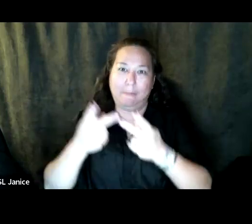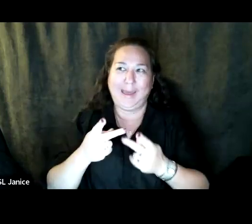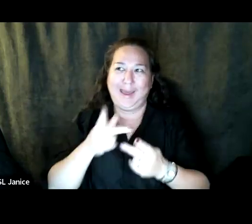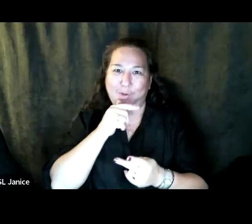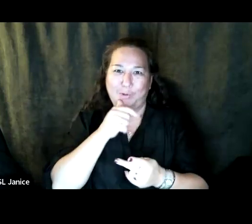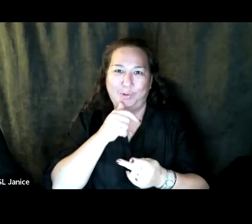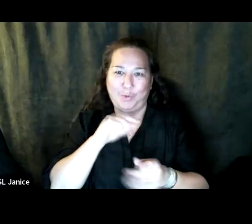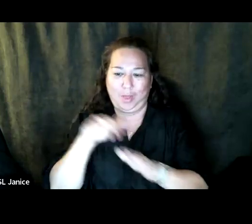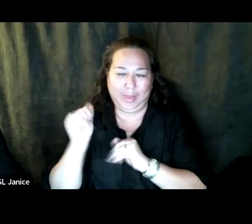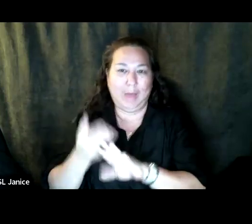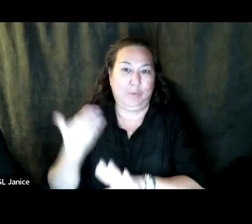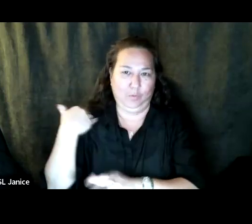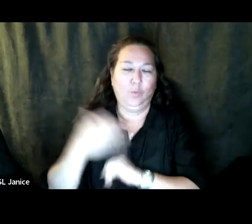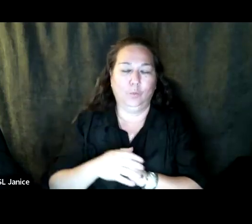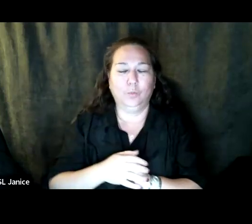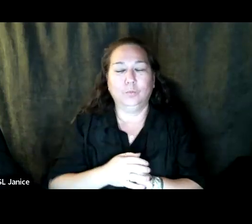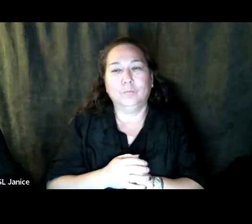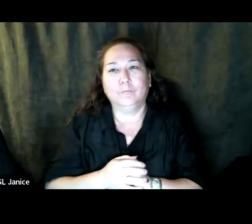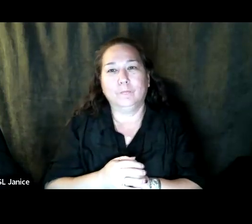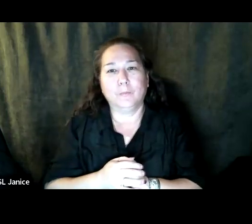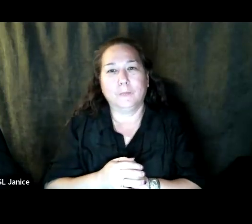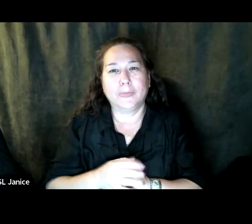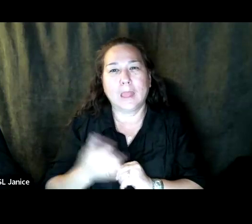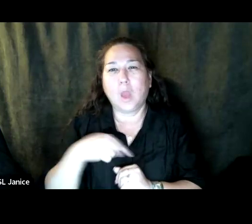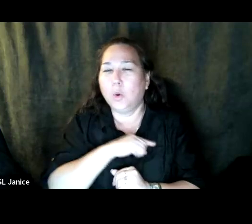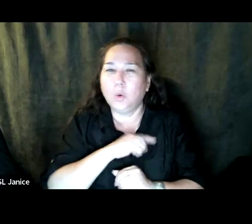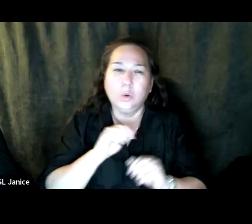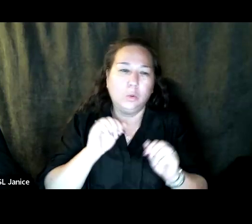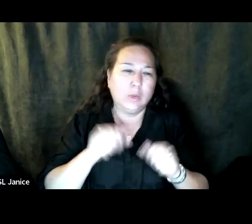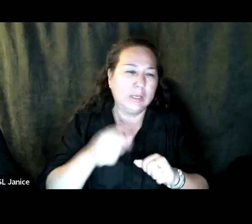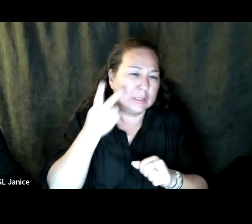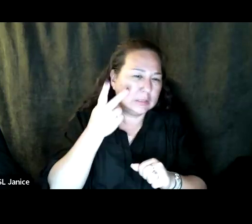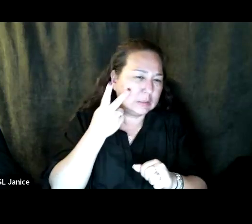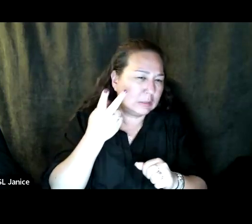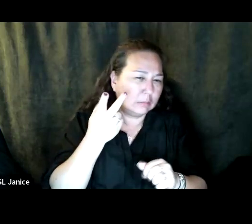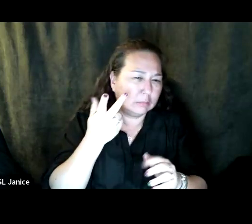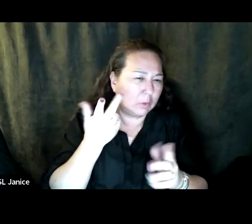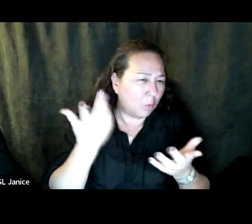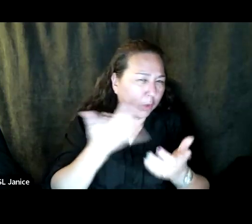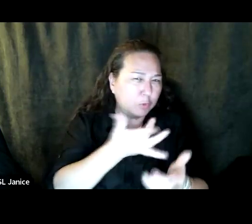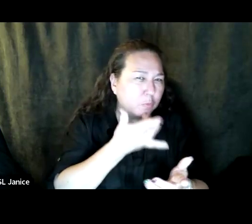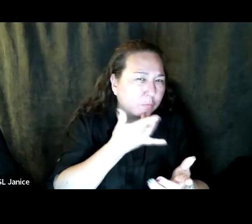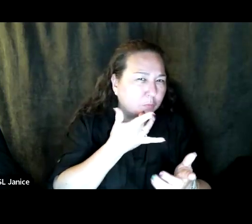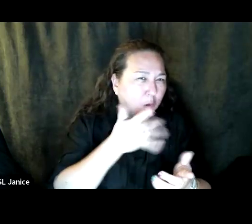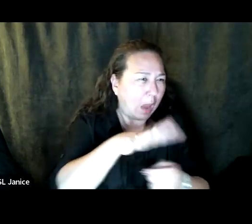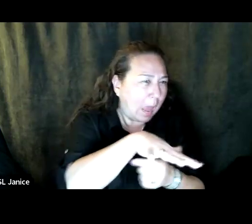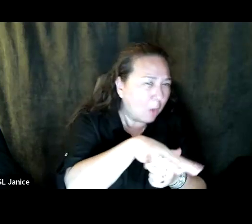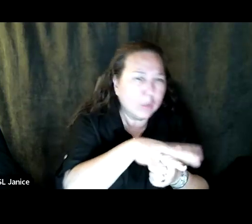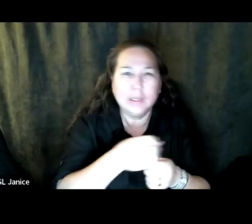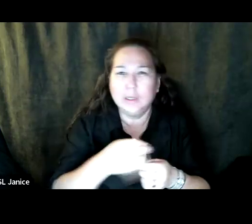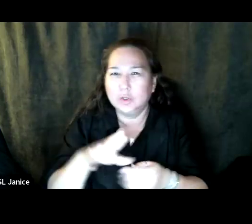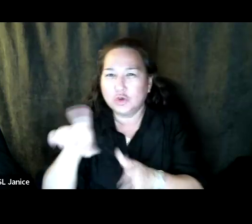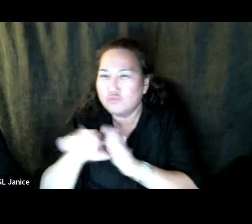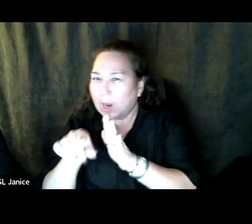can get a breakdown as to, is it the areas of the city, the grade levels? What would you? It's interesting to know grade level, just as we're thinking of like